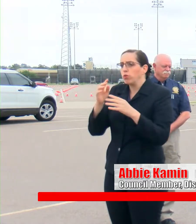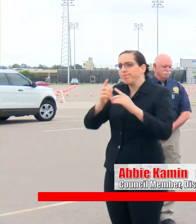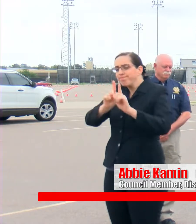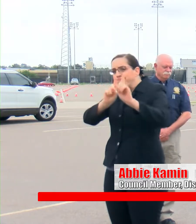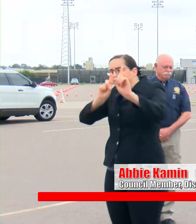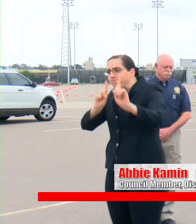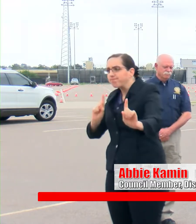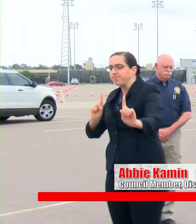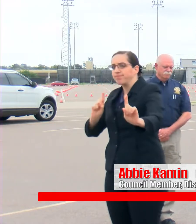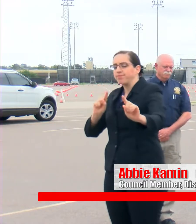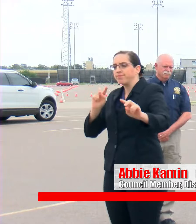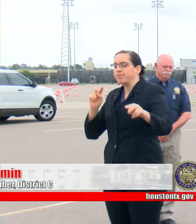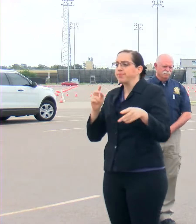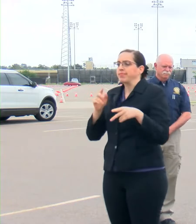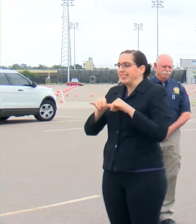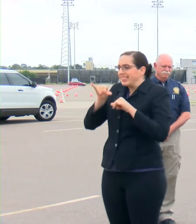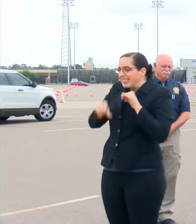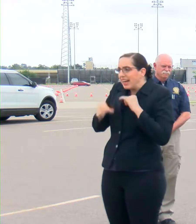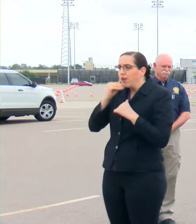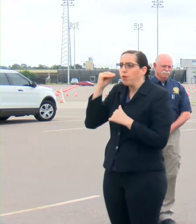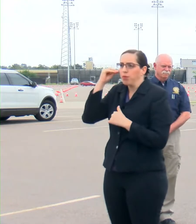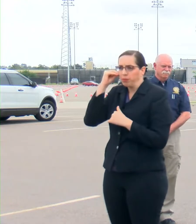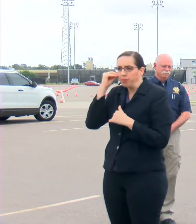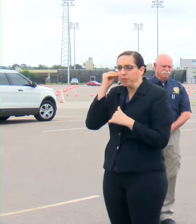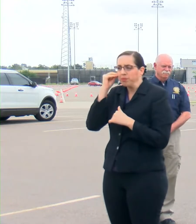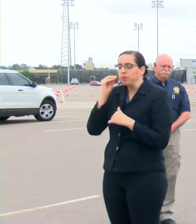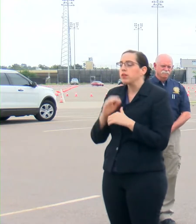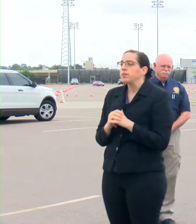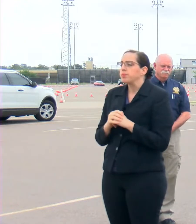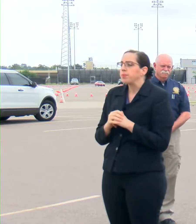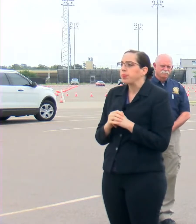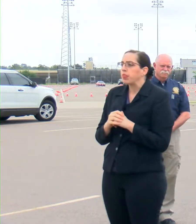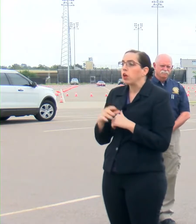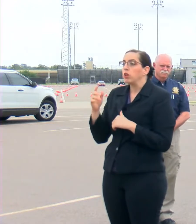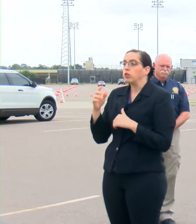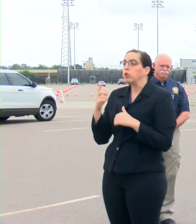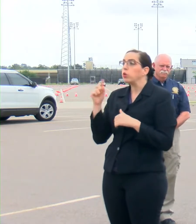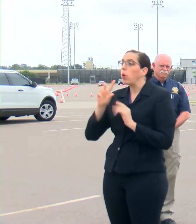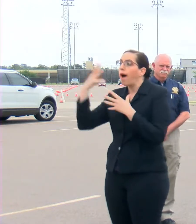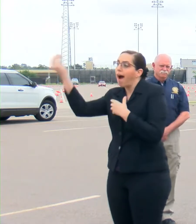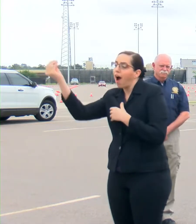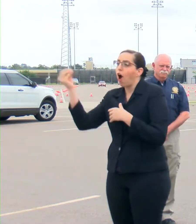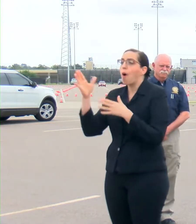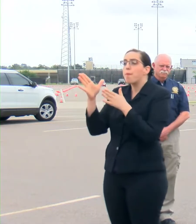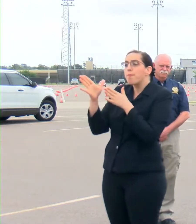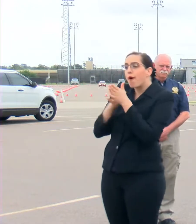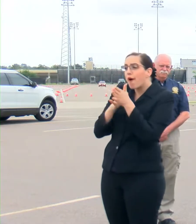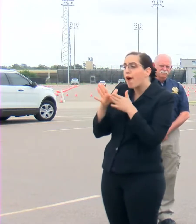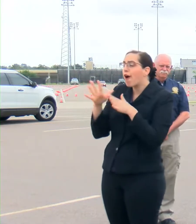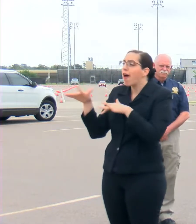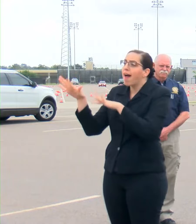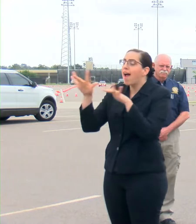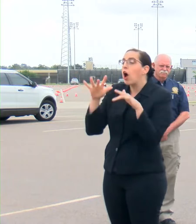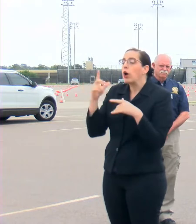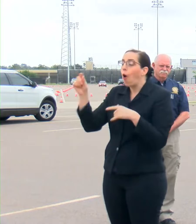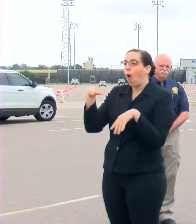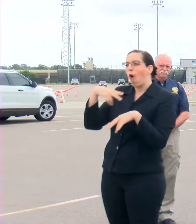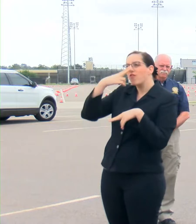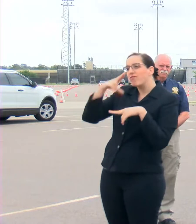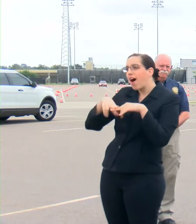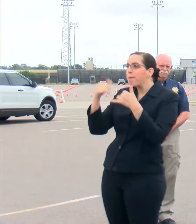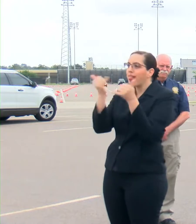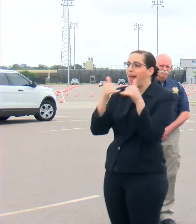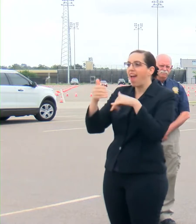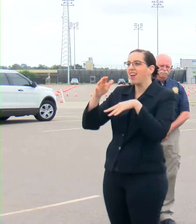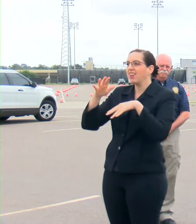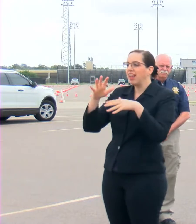social distancing, to stay at home. When you're enjoying our parks, please don't play on the playground equipment.